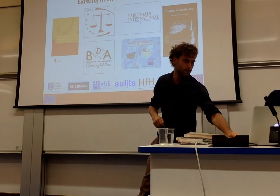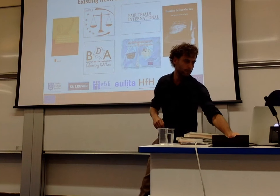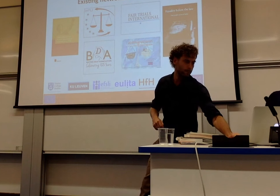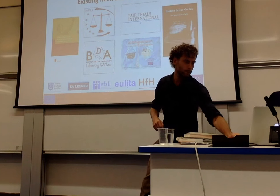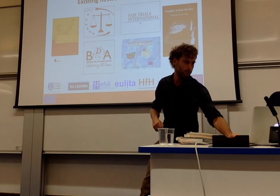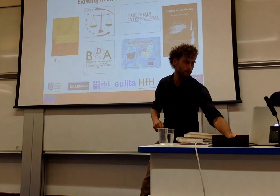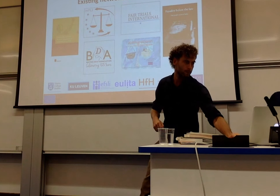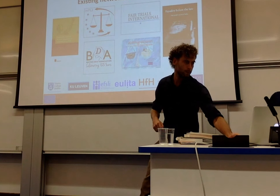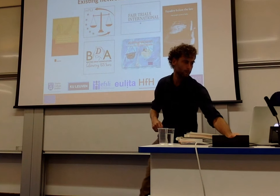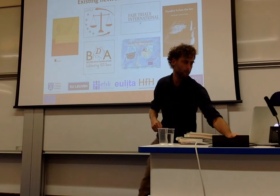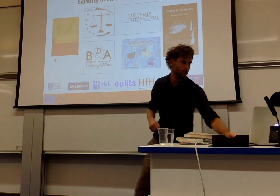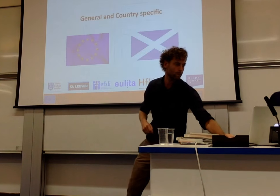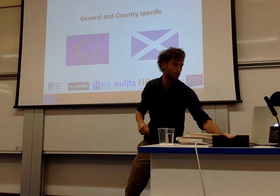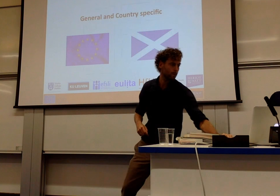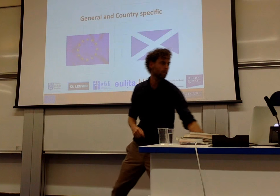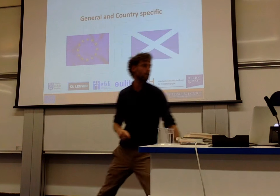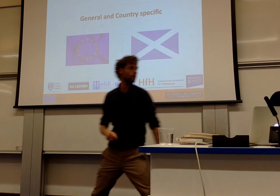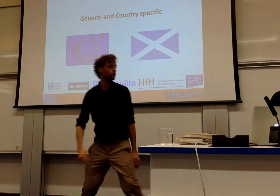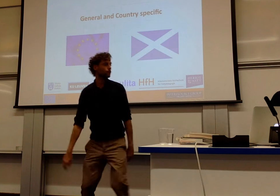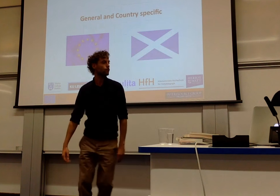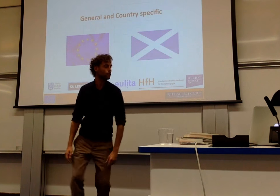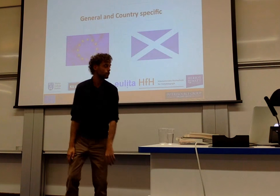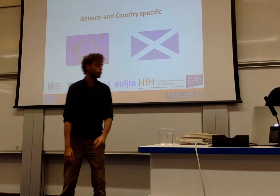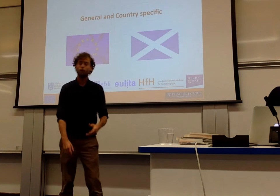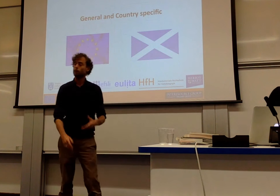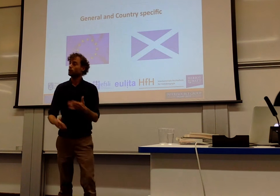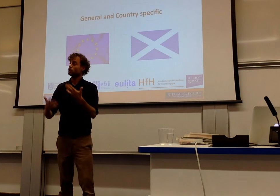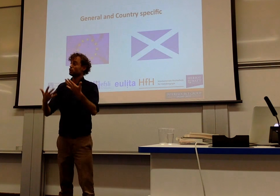the richest environment for bringing all those resources together.